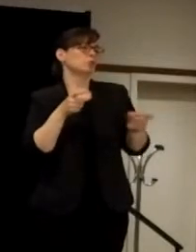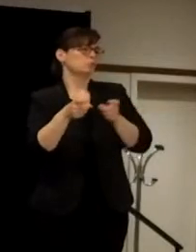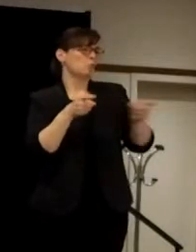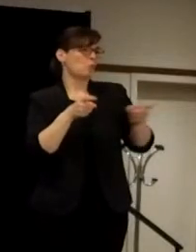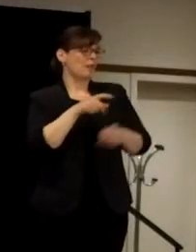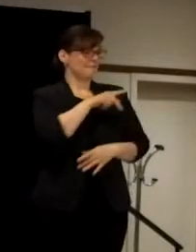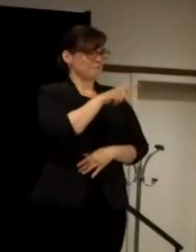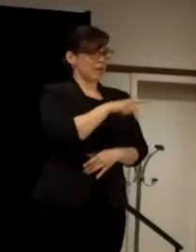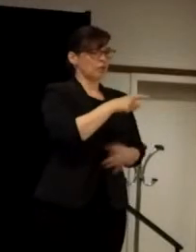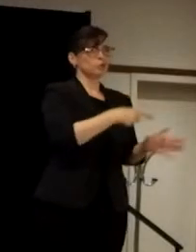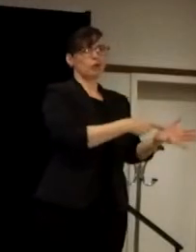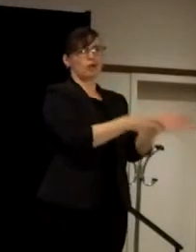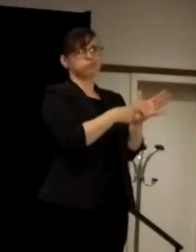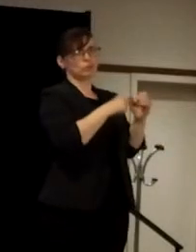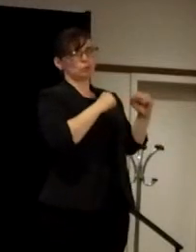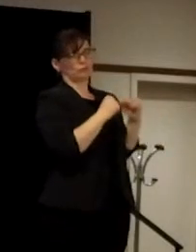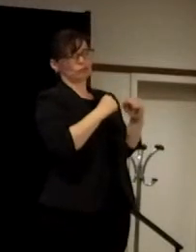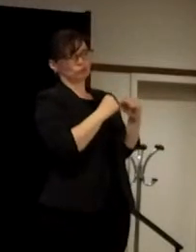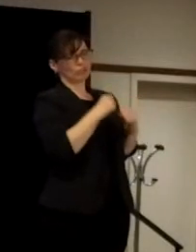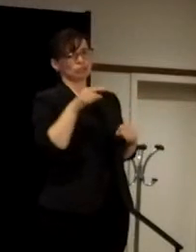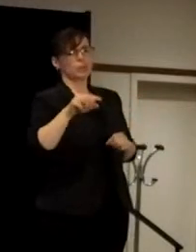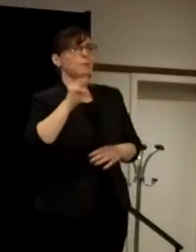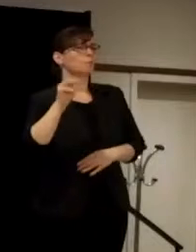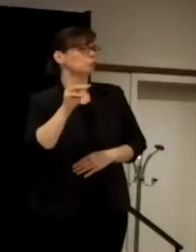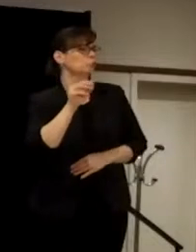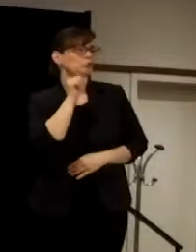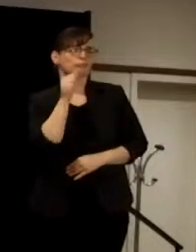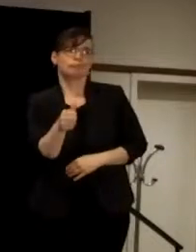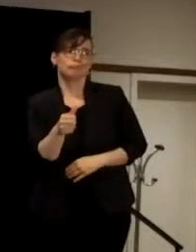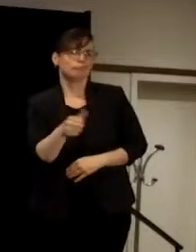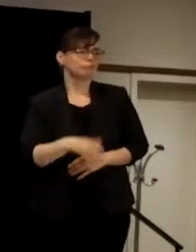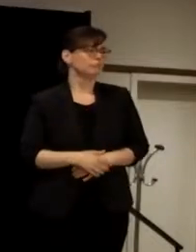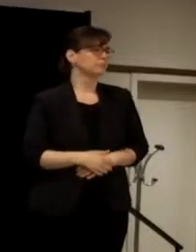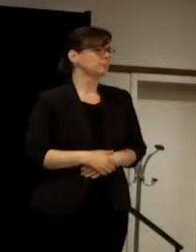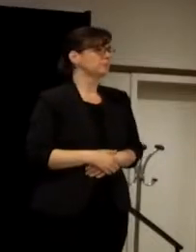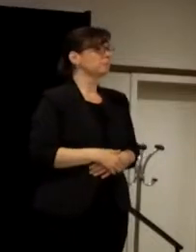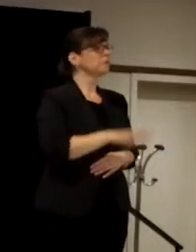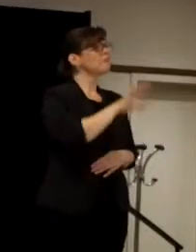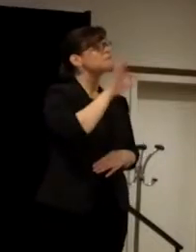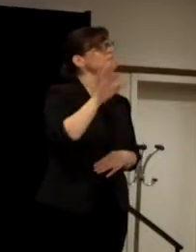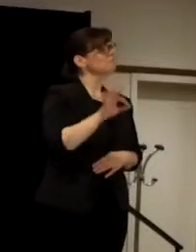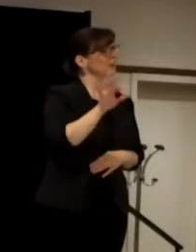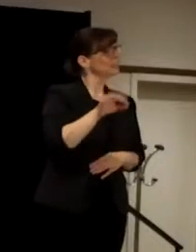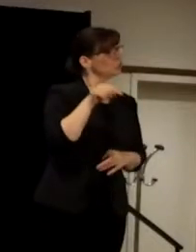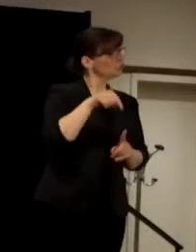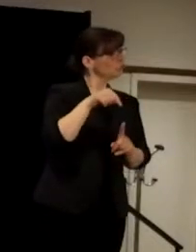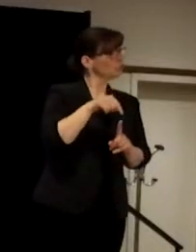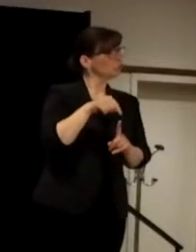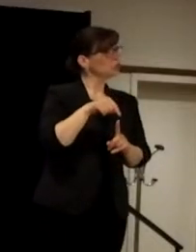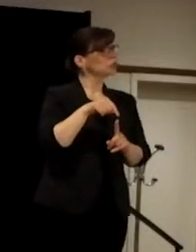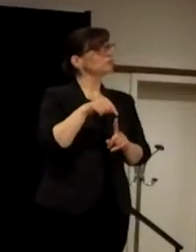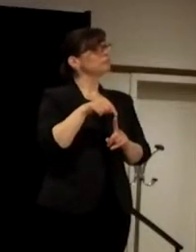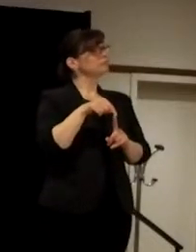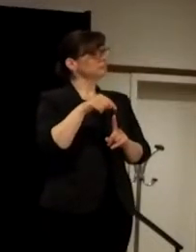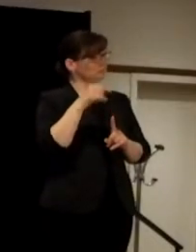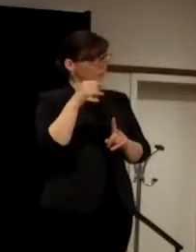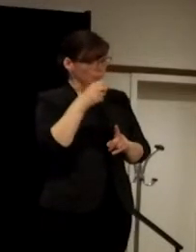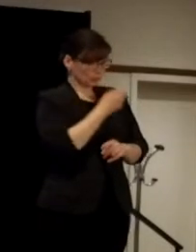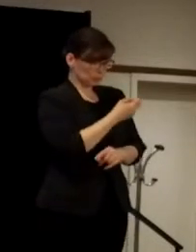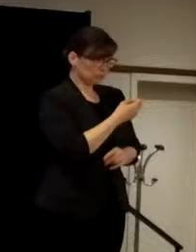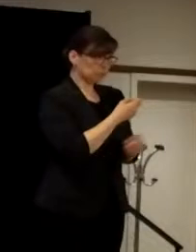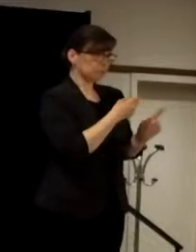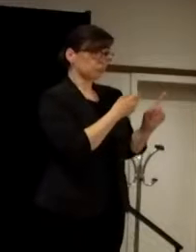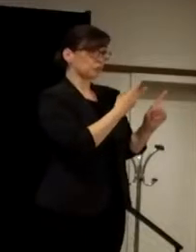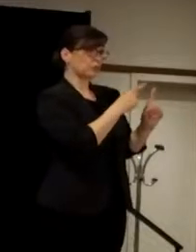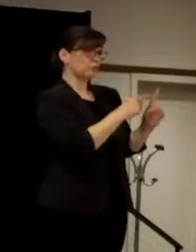vaccine. And the Pfizer vaccine for 12 to 15-year-olds they did ask the FDA for emergency authorization.